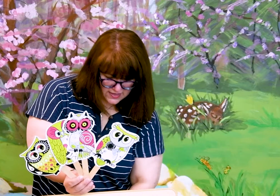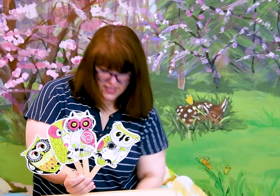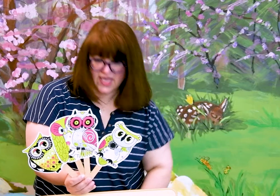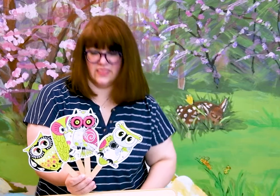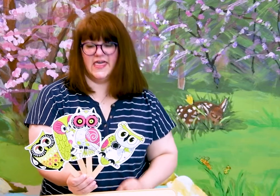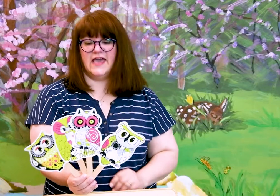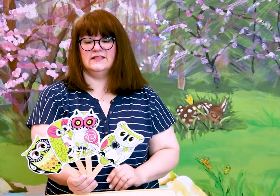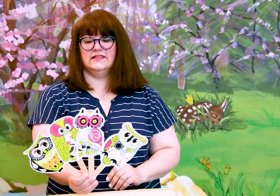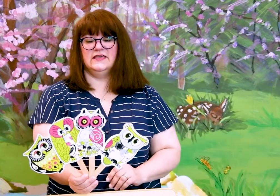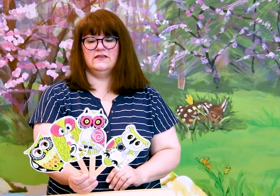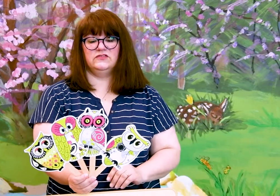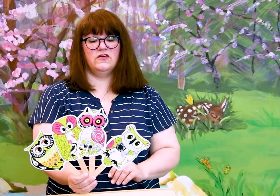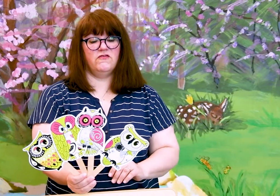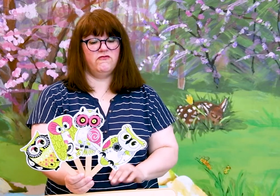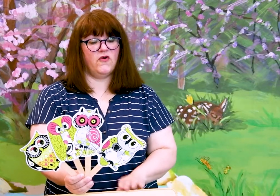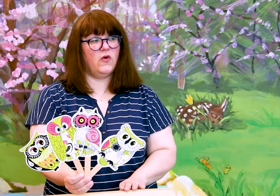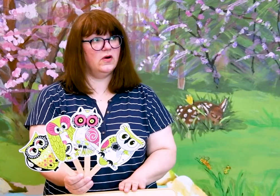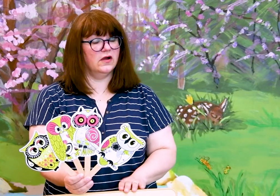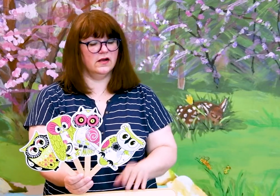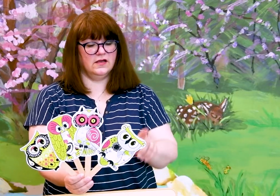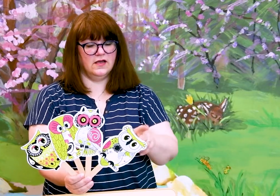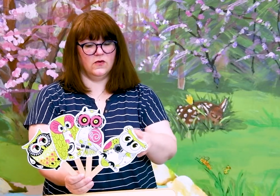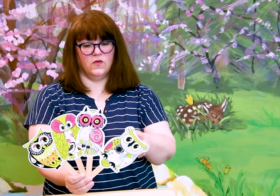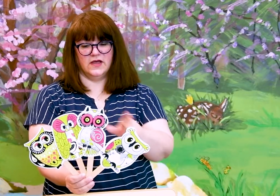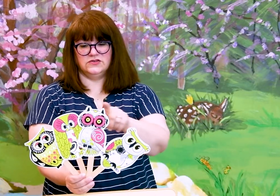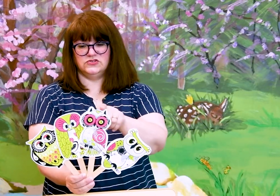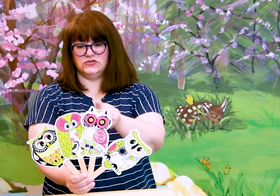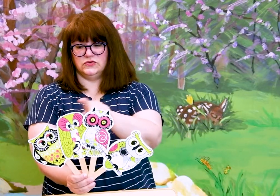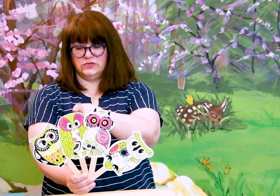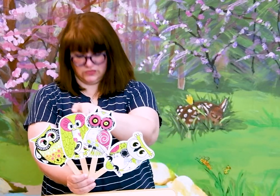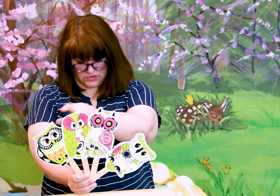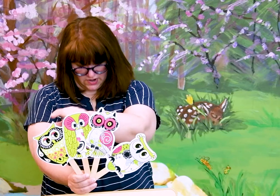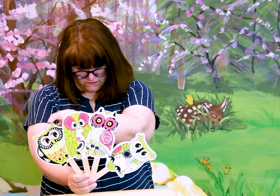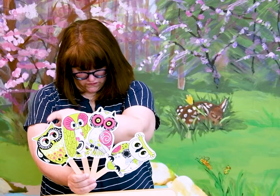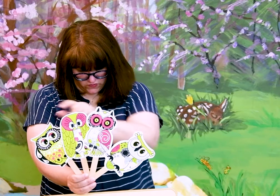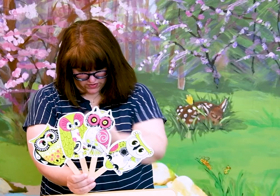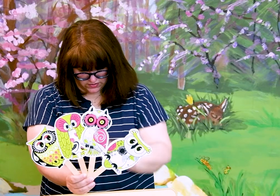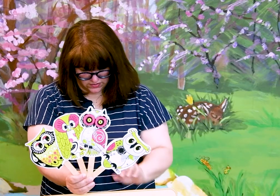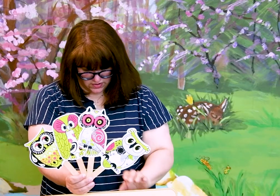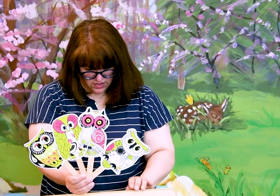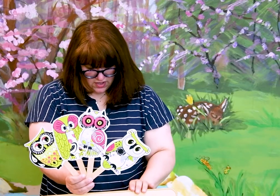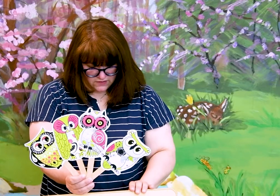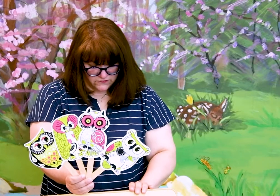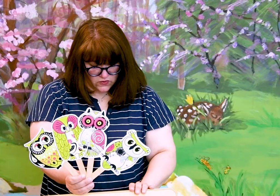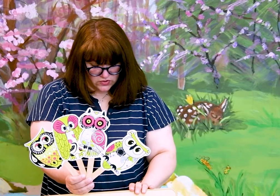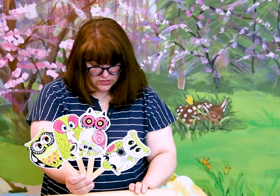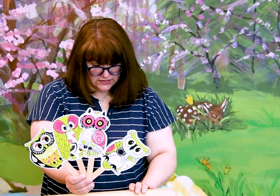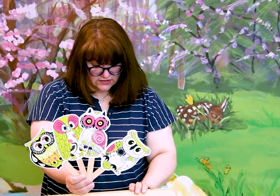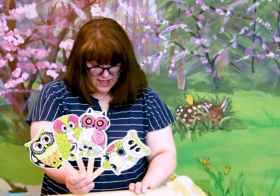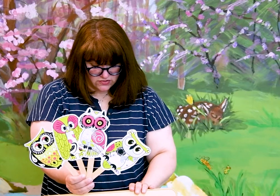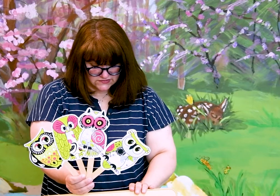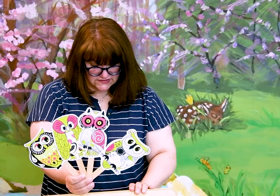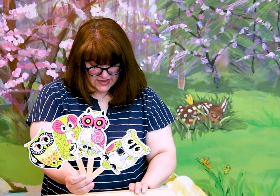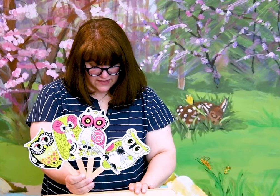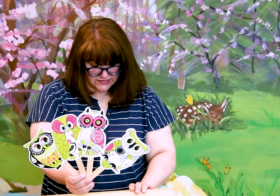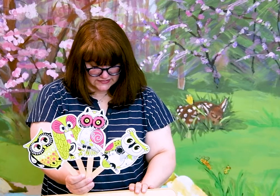and that leaves four. One, two, three, four. Four little owls, as happy as can